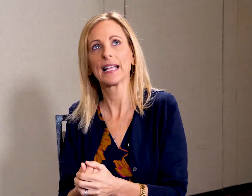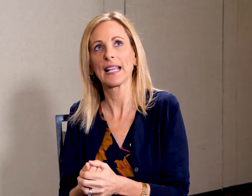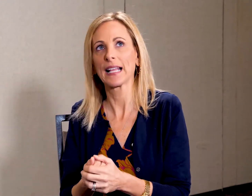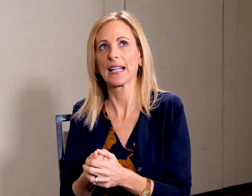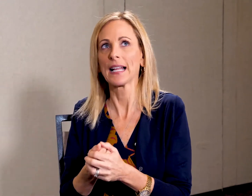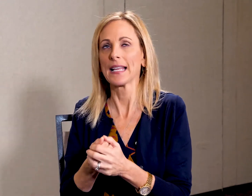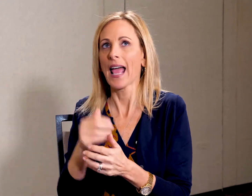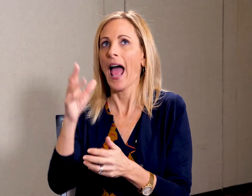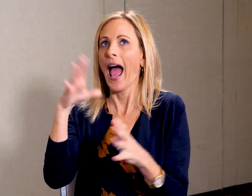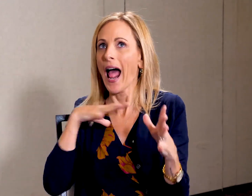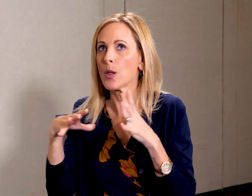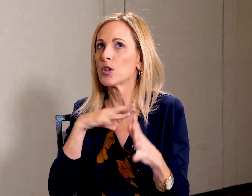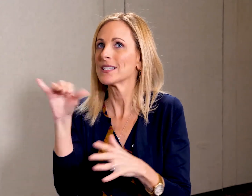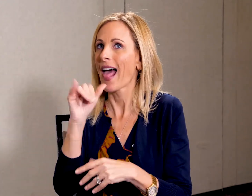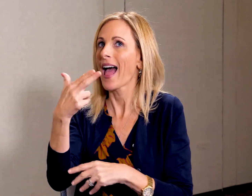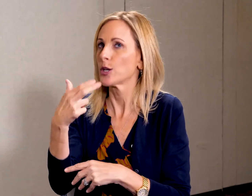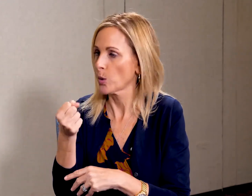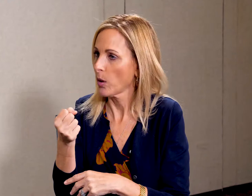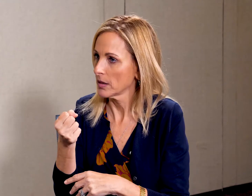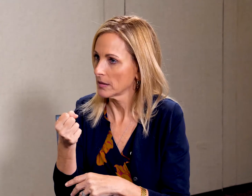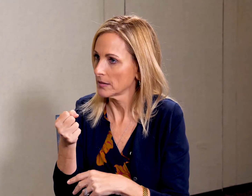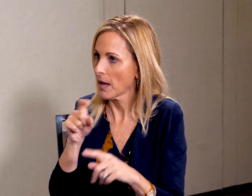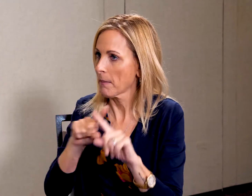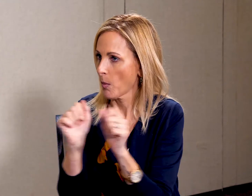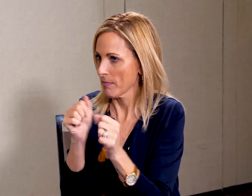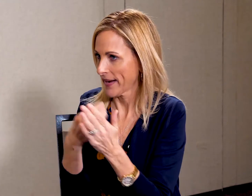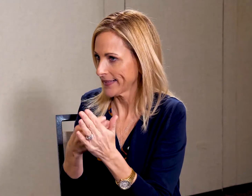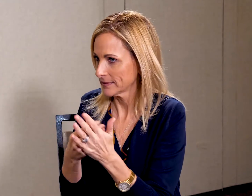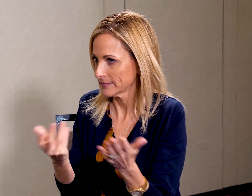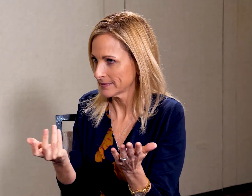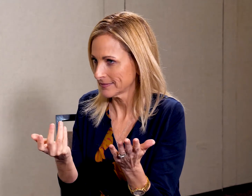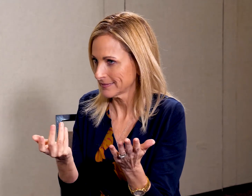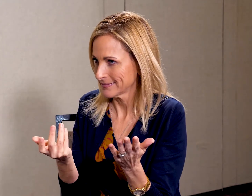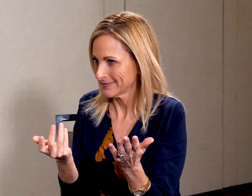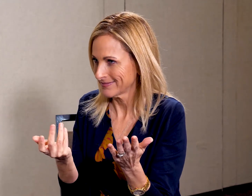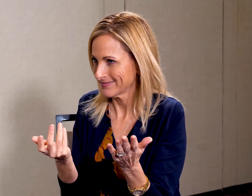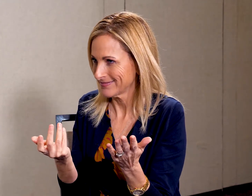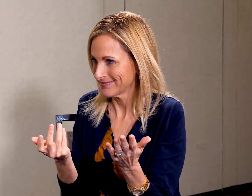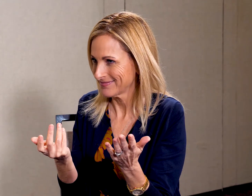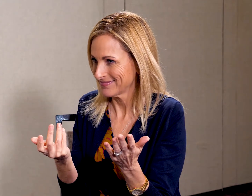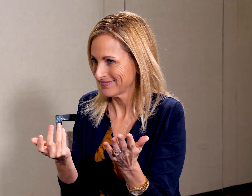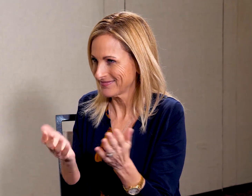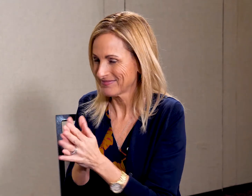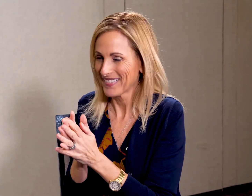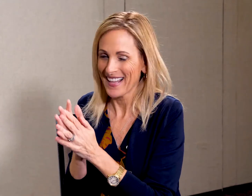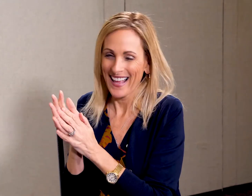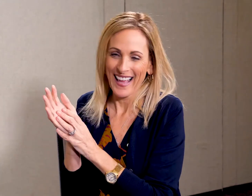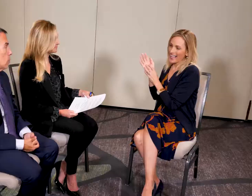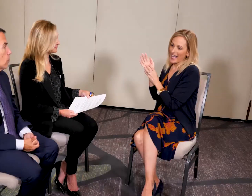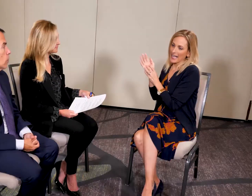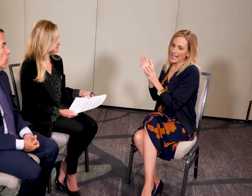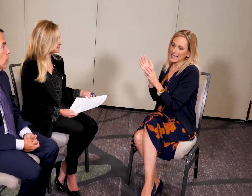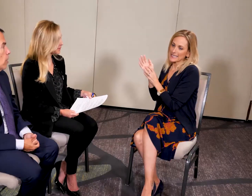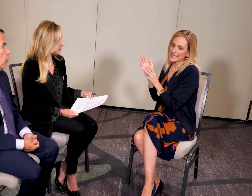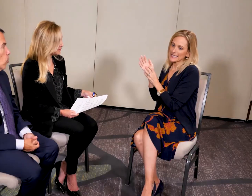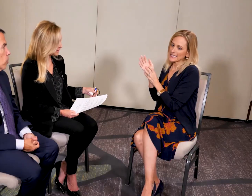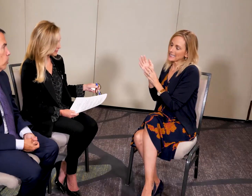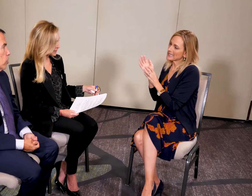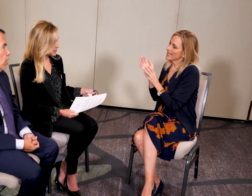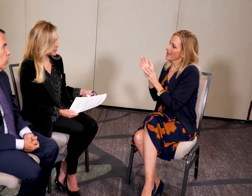it's, Hollywood is like high school, but with money. So if you can imagine that, you have to work with those